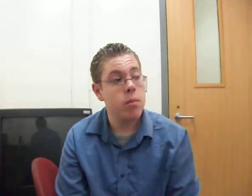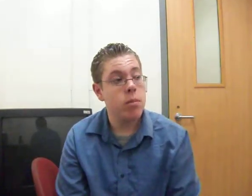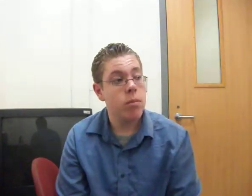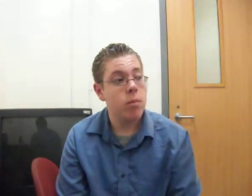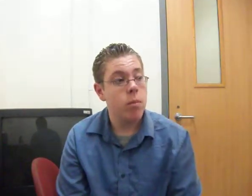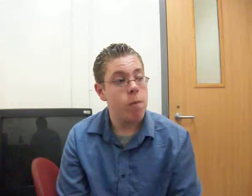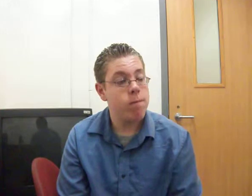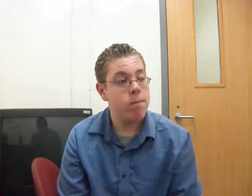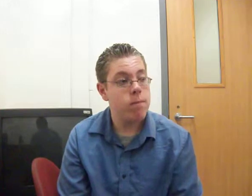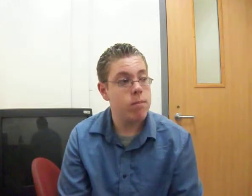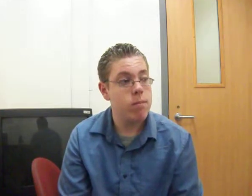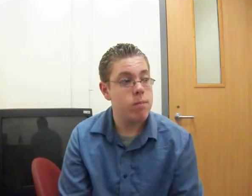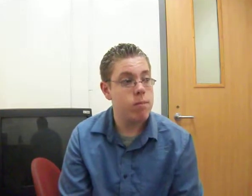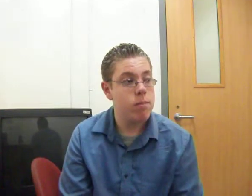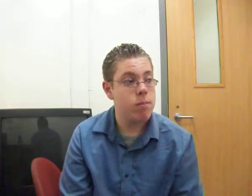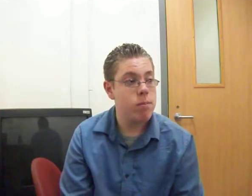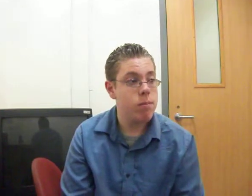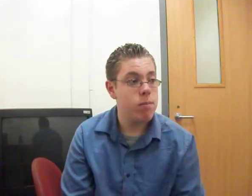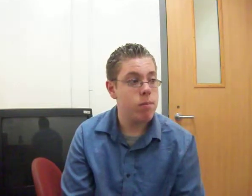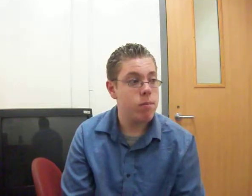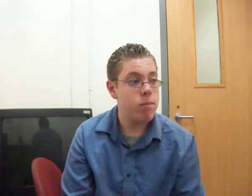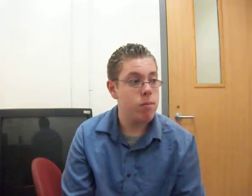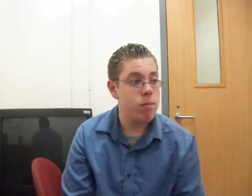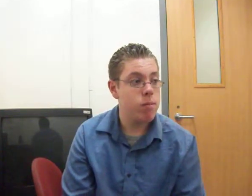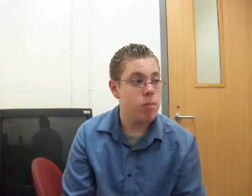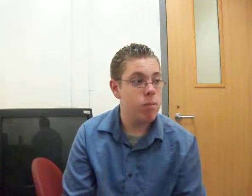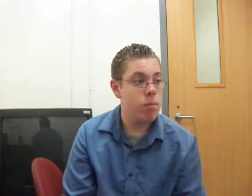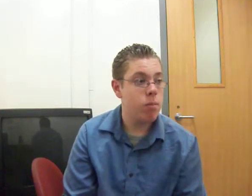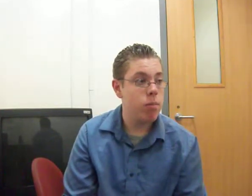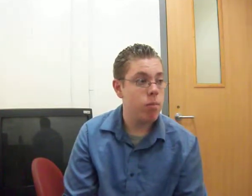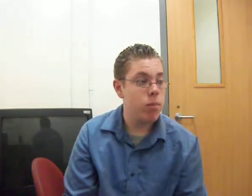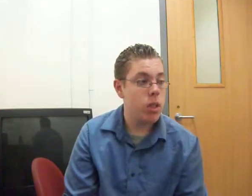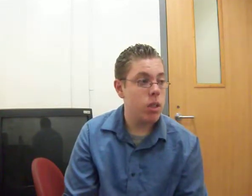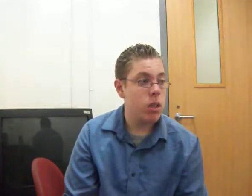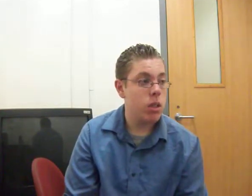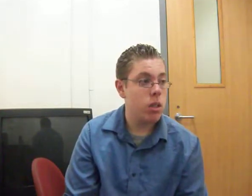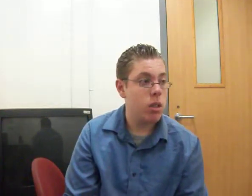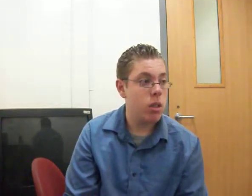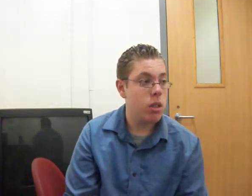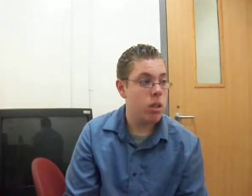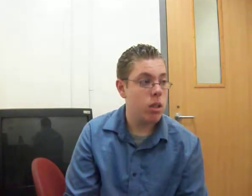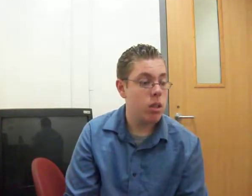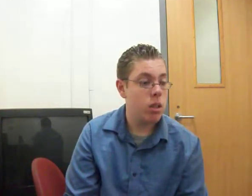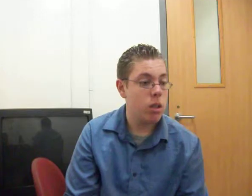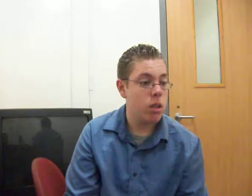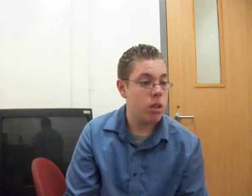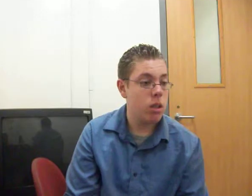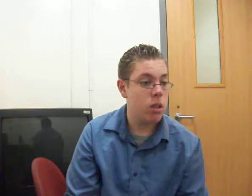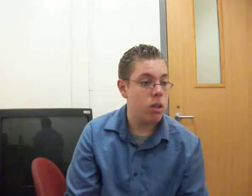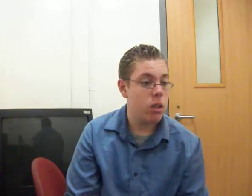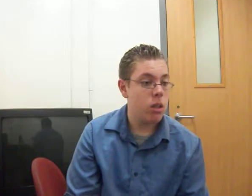And then I'll have to turn to put the boat on the other tack, as we call it.